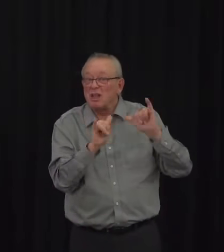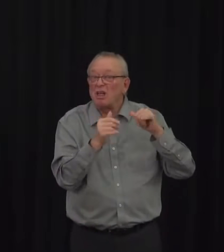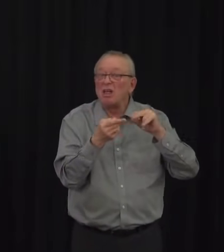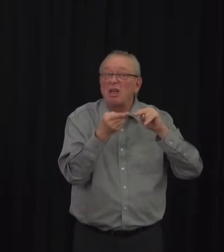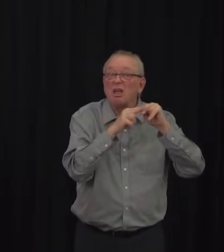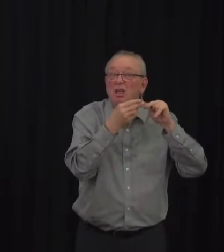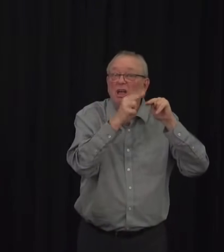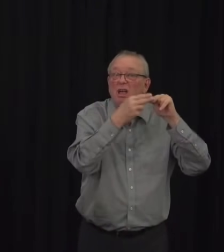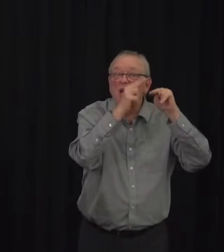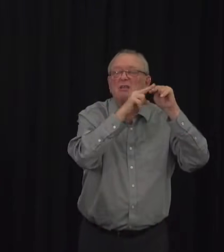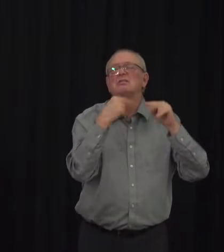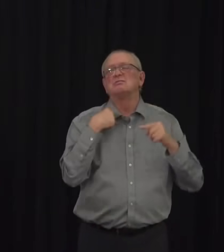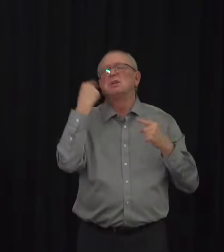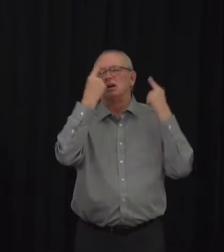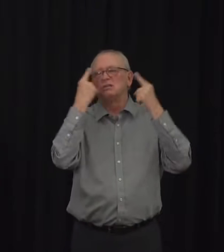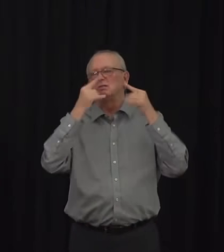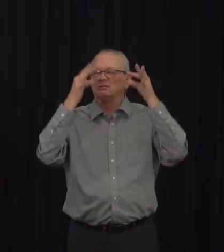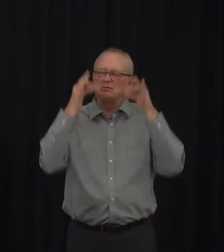time.